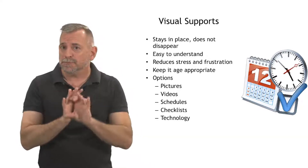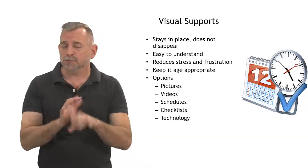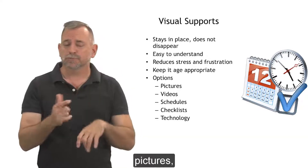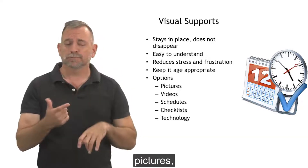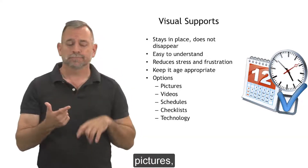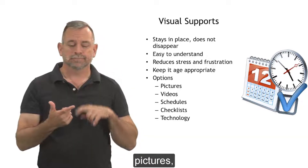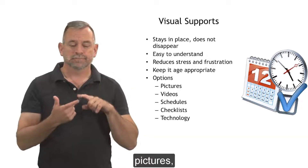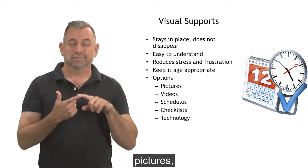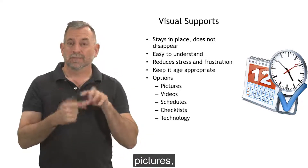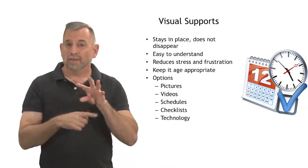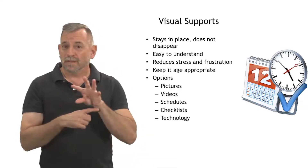pictures,